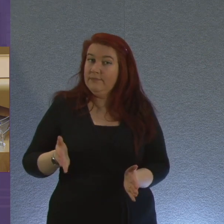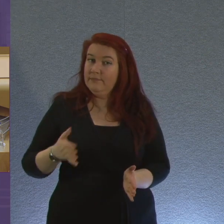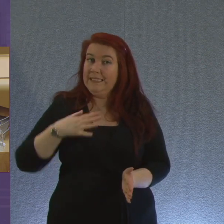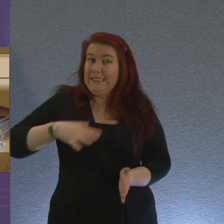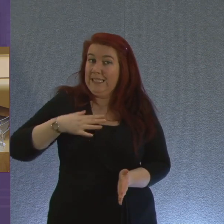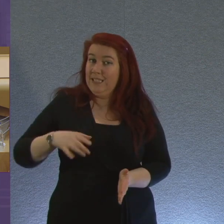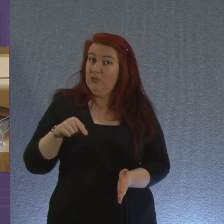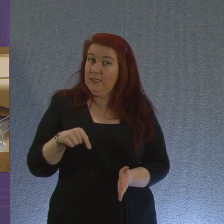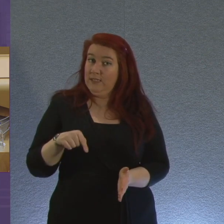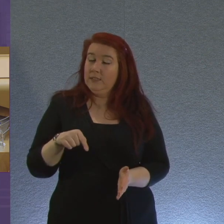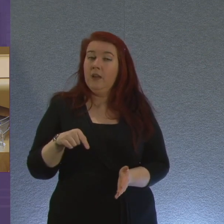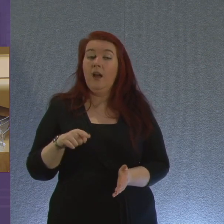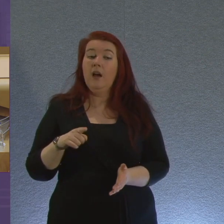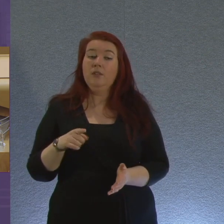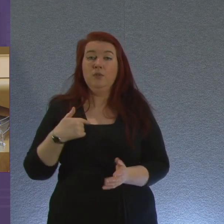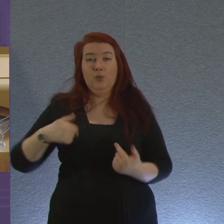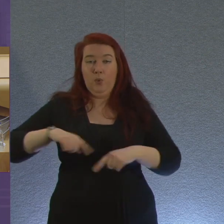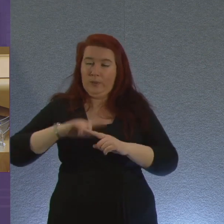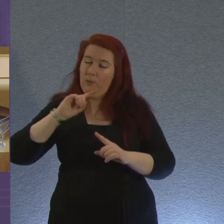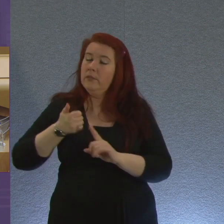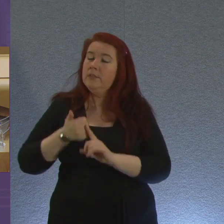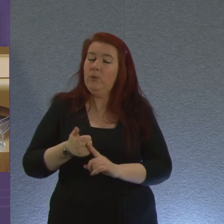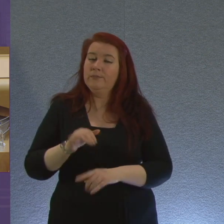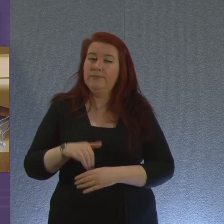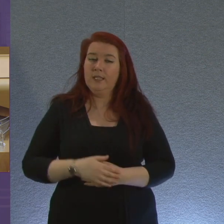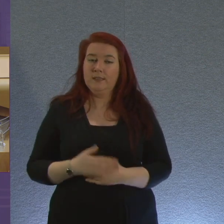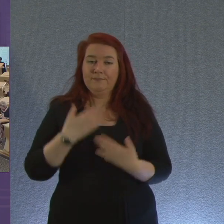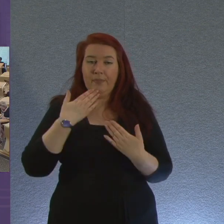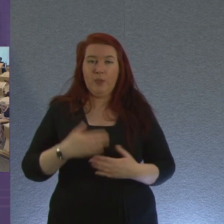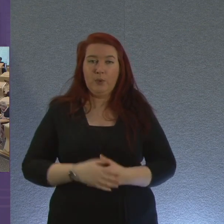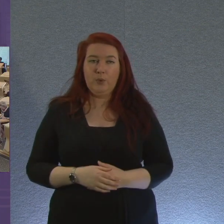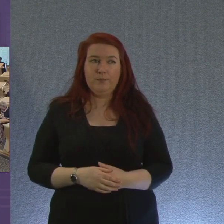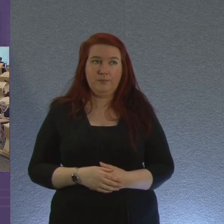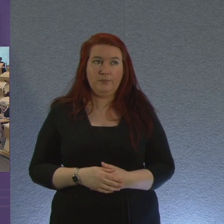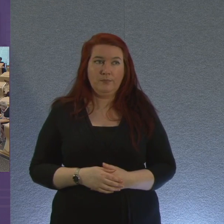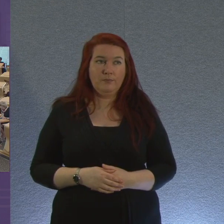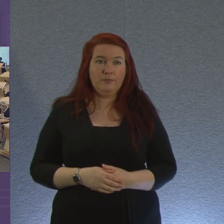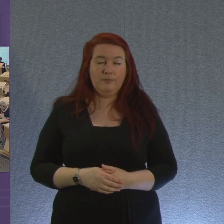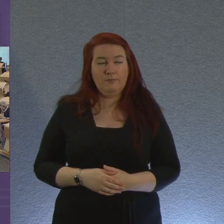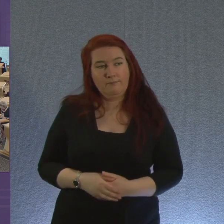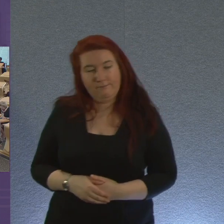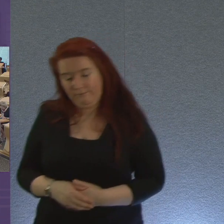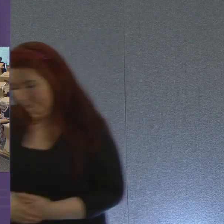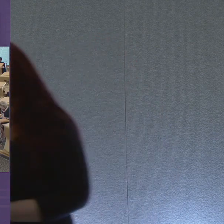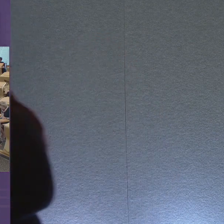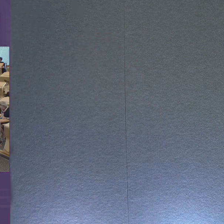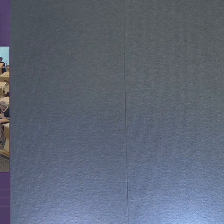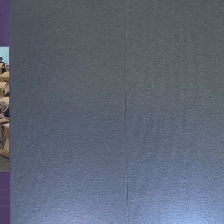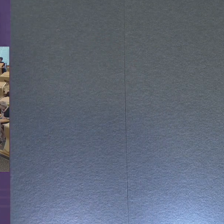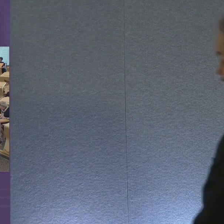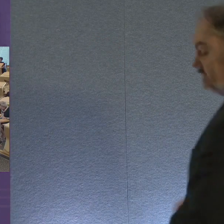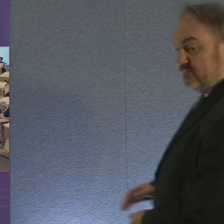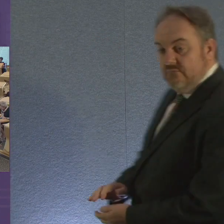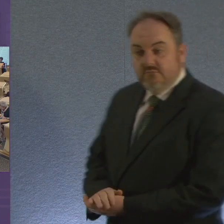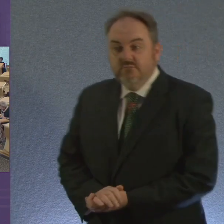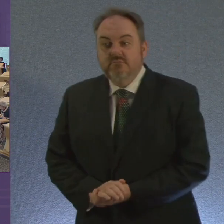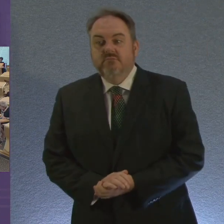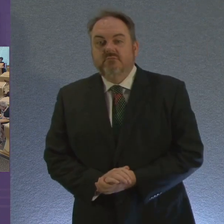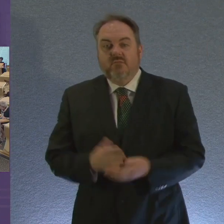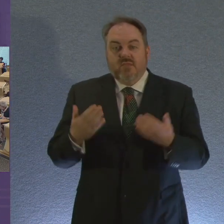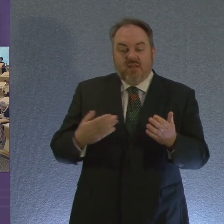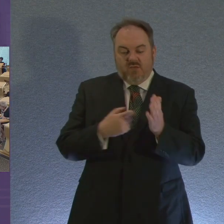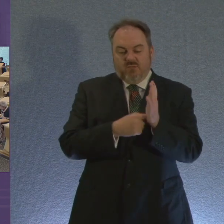that what we've heard, we'll be supporting it. Thank you. Ruth Mcguire, followed by James Kelly. Presiding